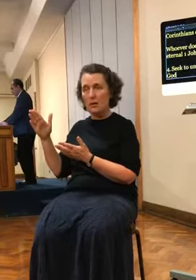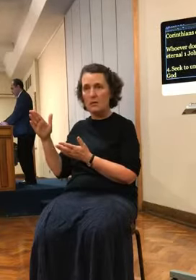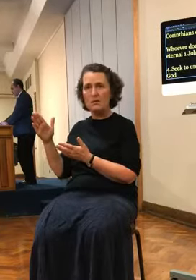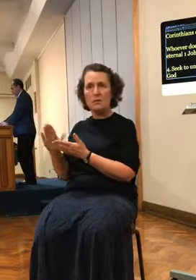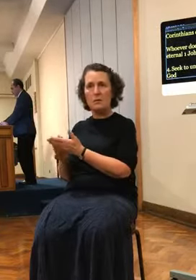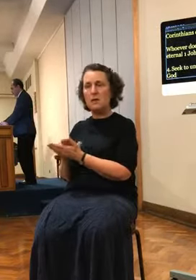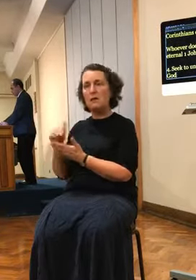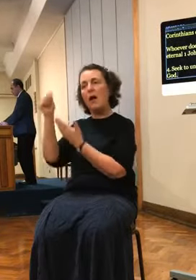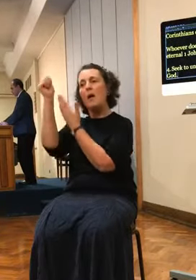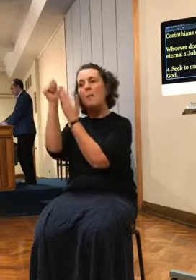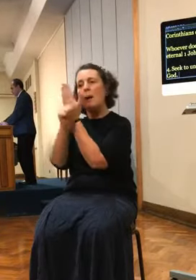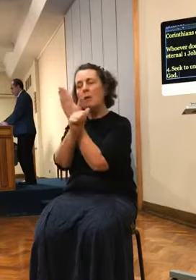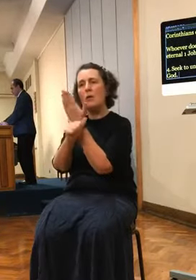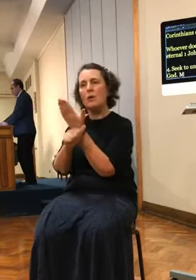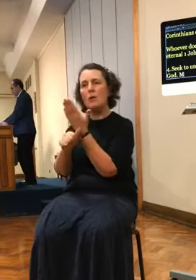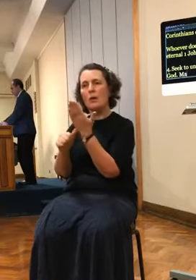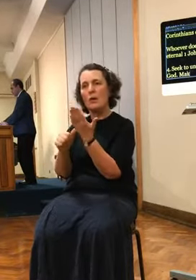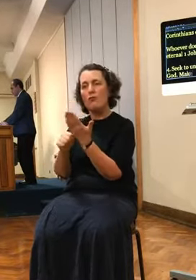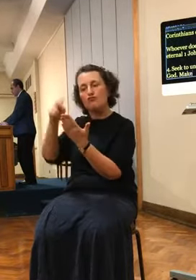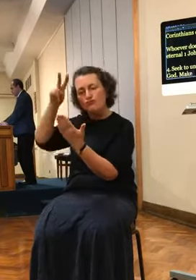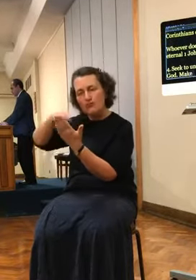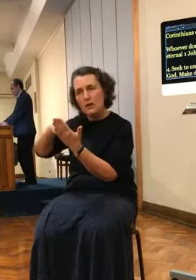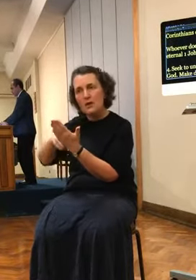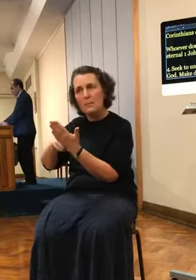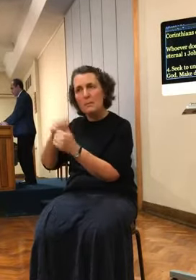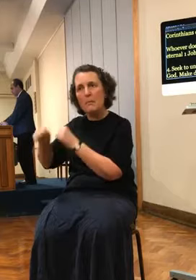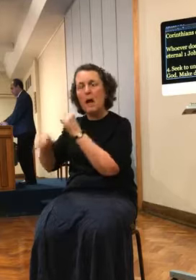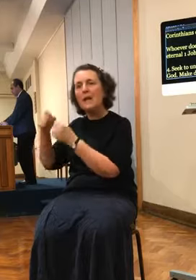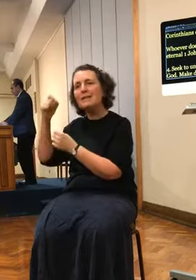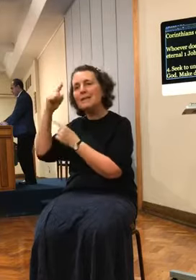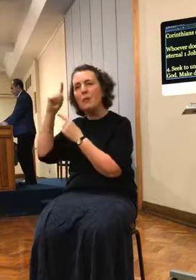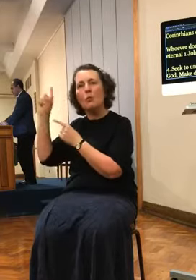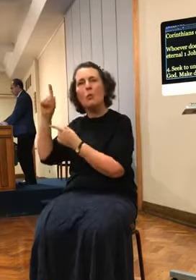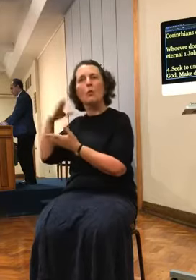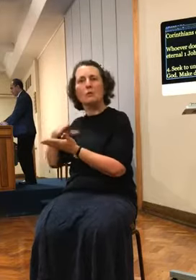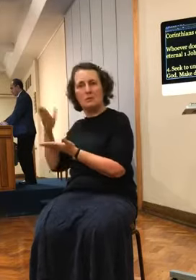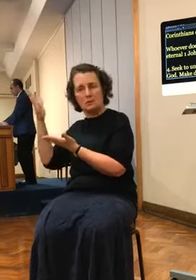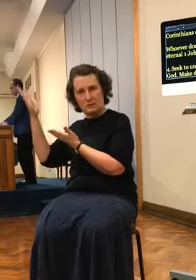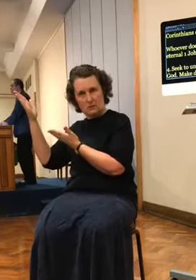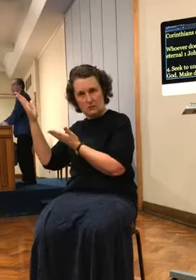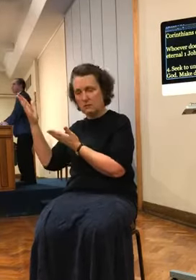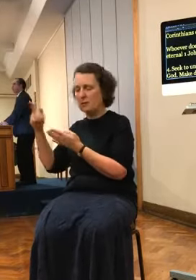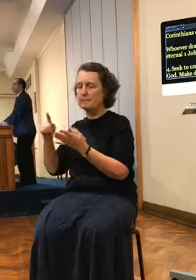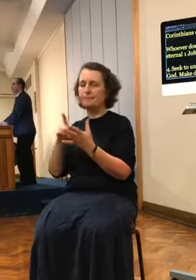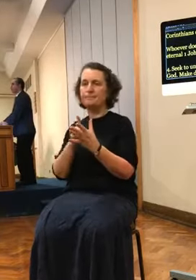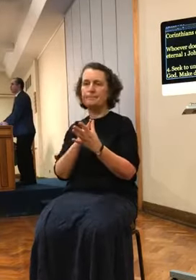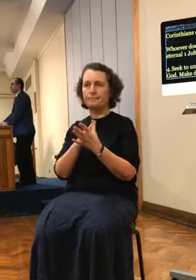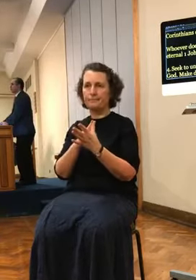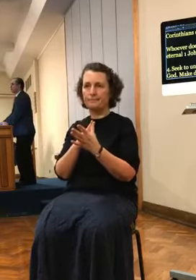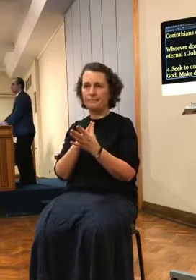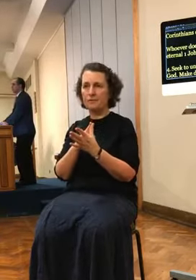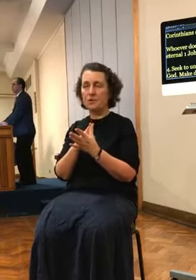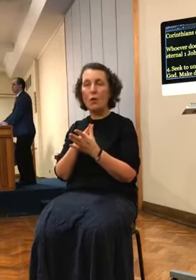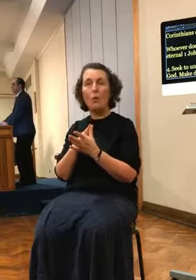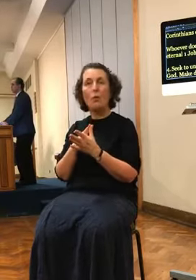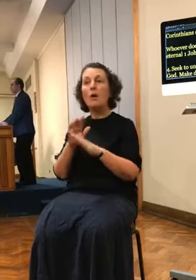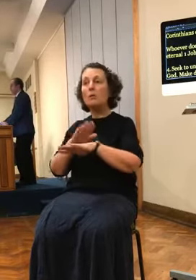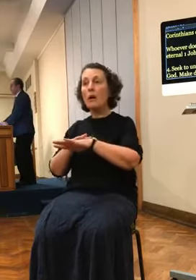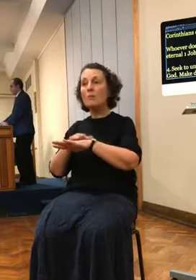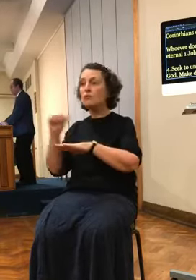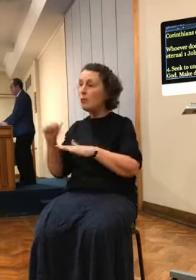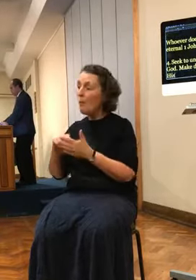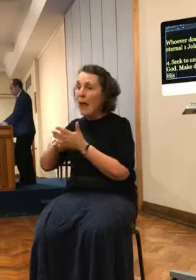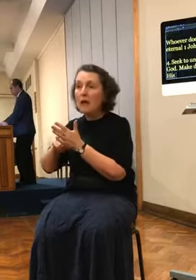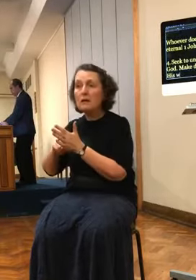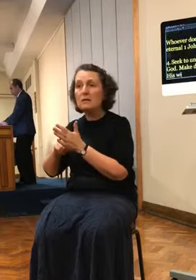God. His will is that sinners are being saved. The fifth one, plan your time. Think ahead